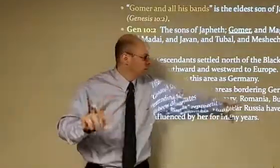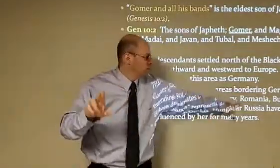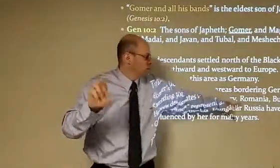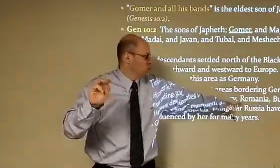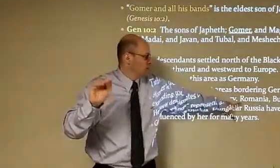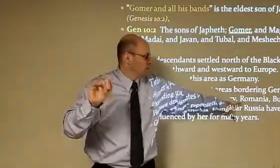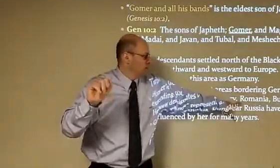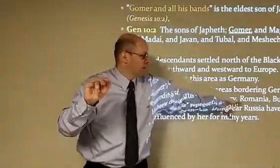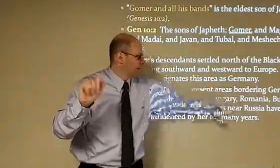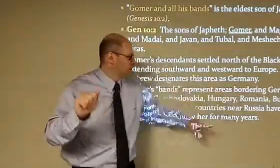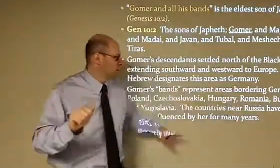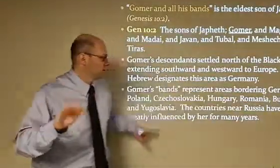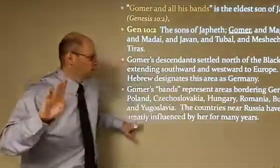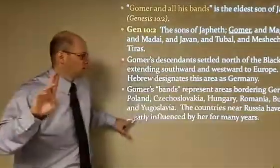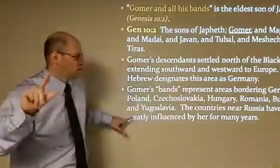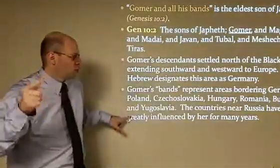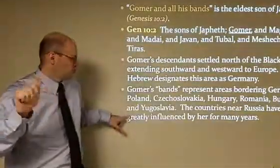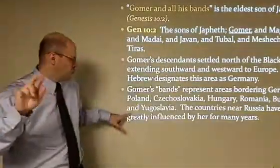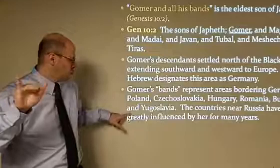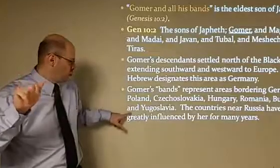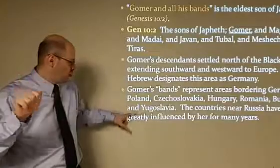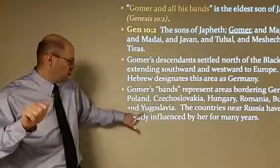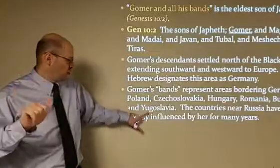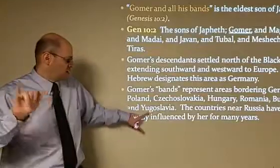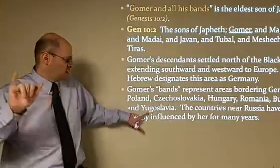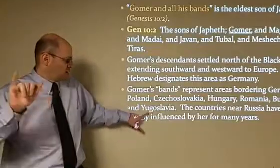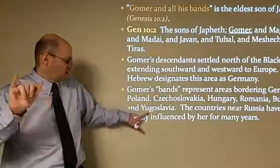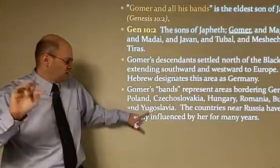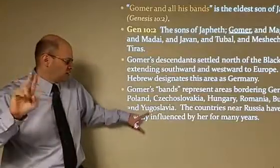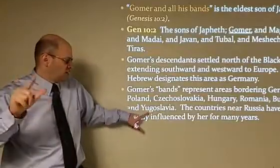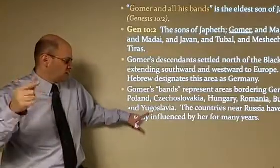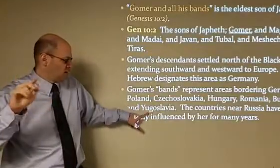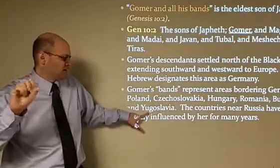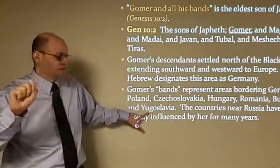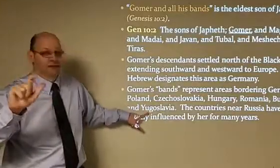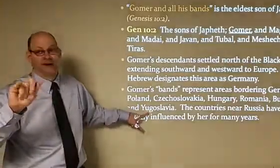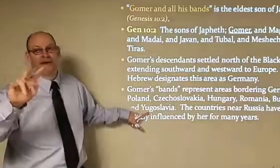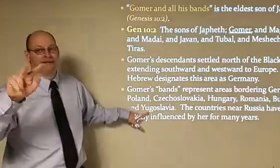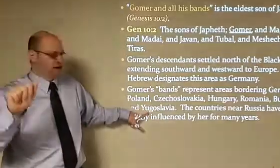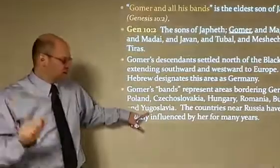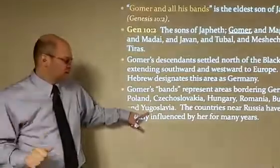generation, genealogy. You have Hungary, Romania, Bulgaria, and Yugoslavia.